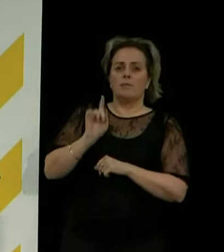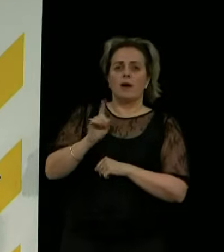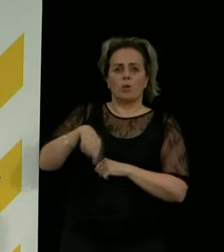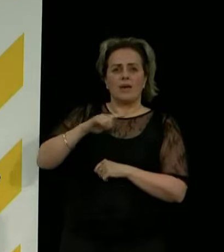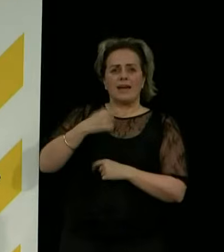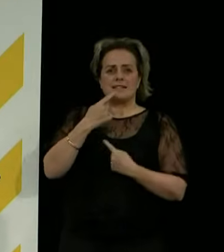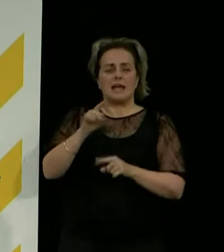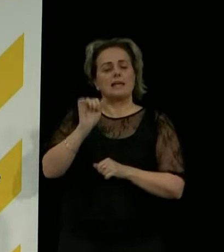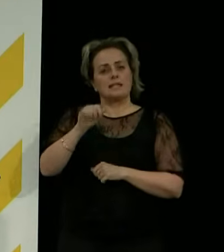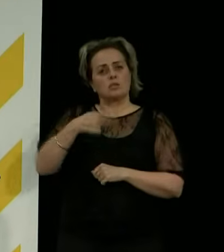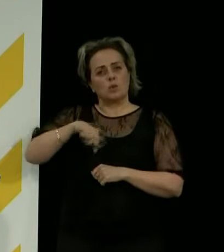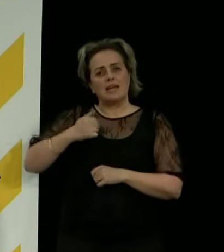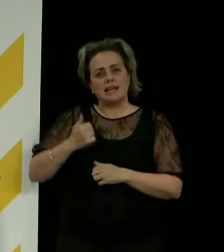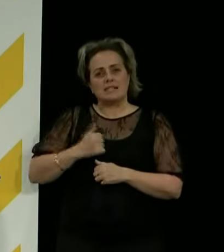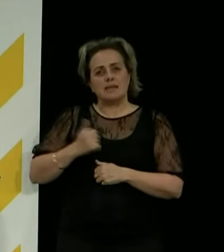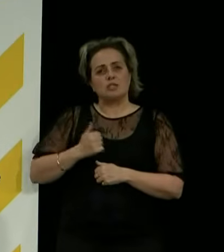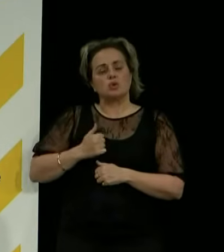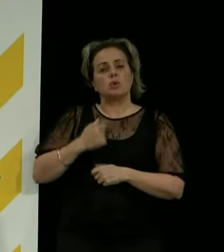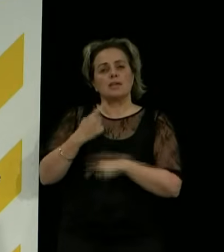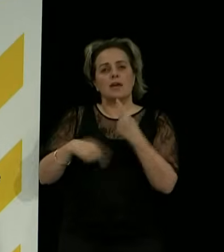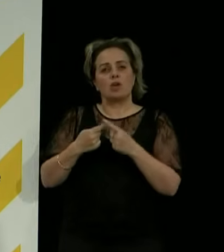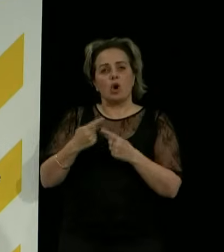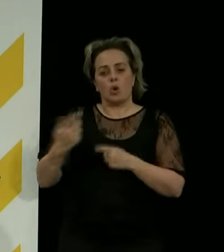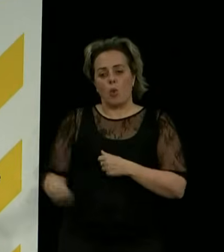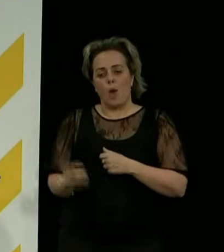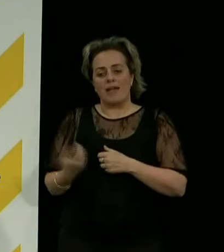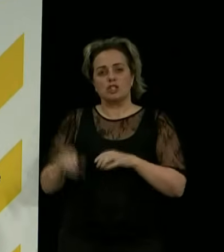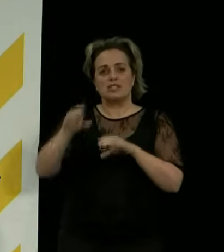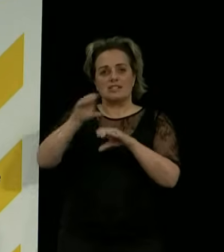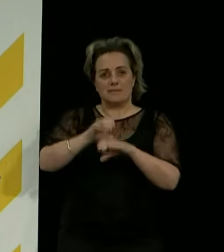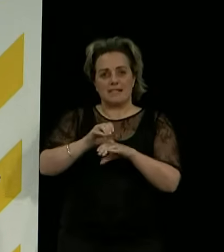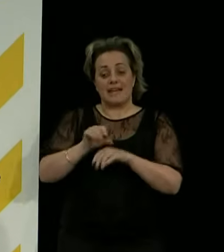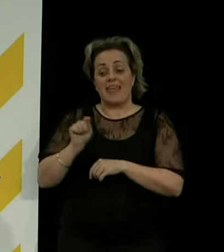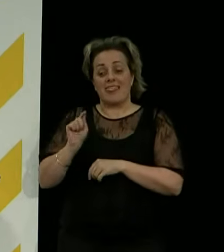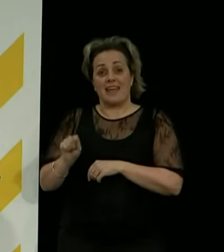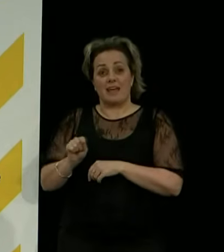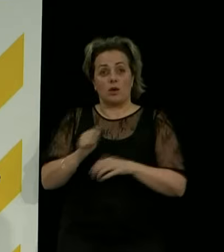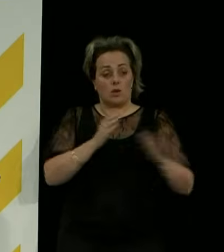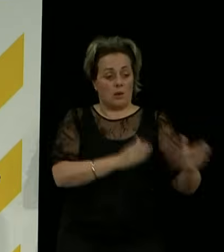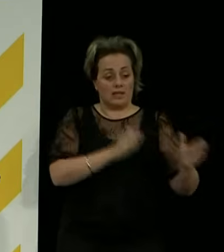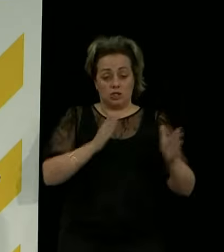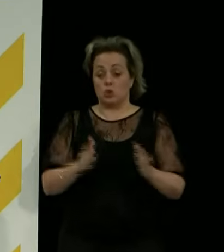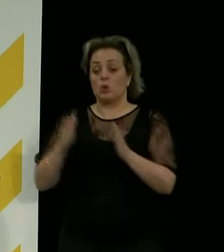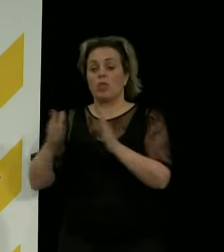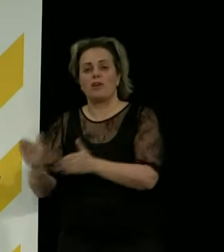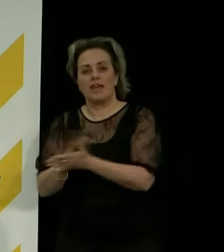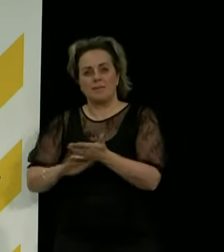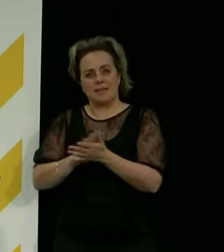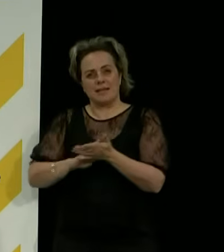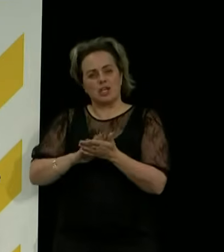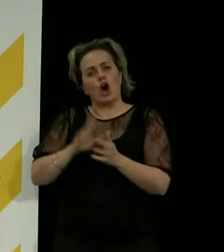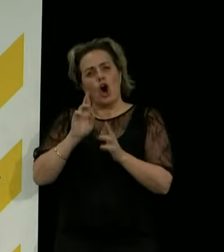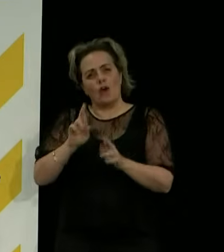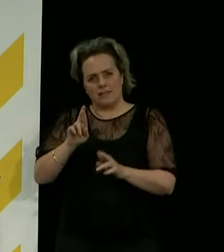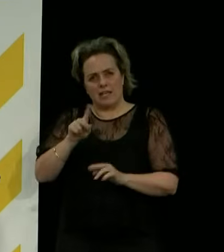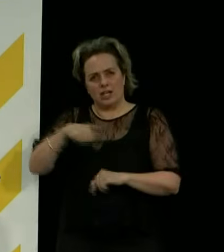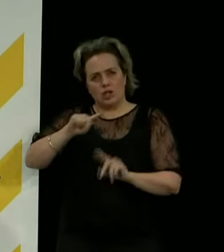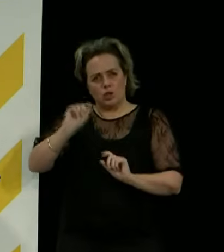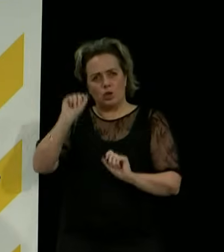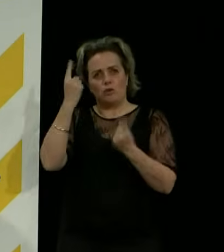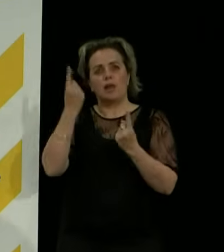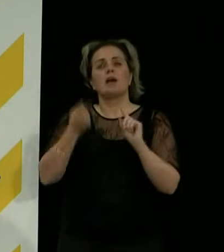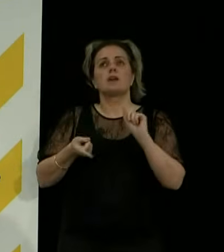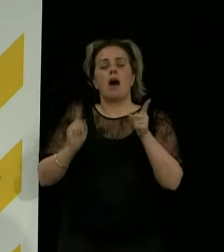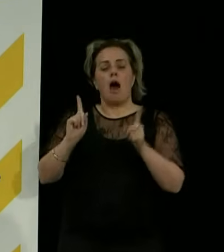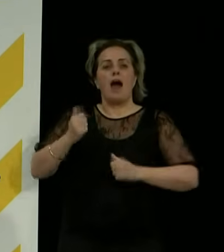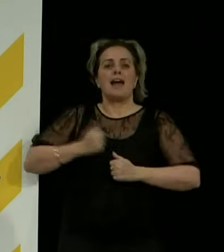today that we would expect to continue the wage subsidy at that phase. So that's us signalling as much as we can what to expect for those